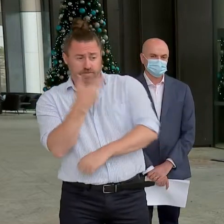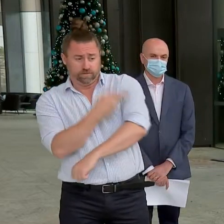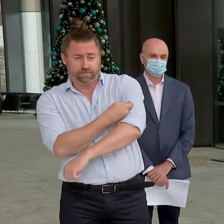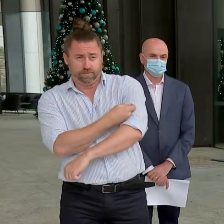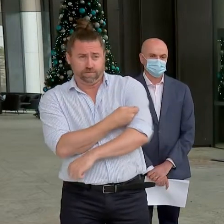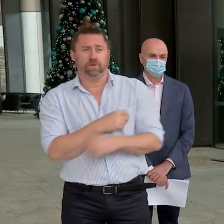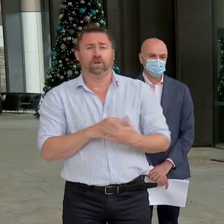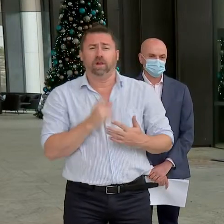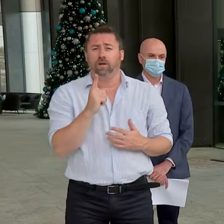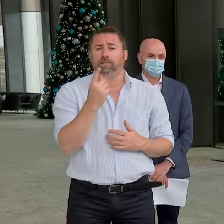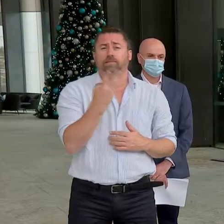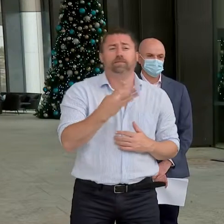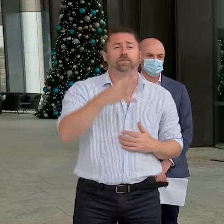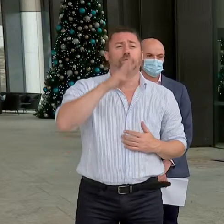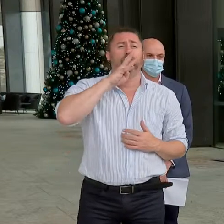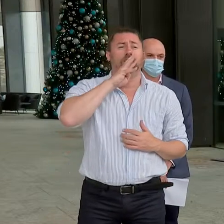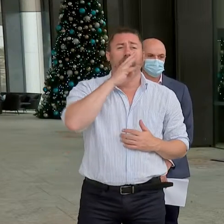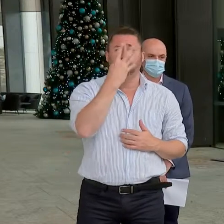of